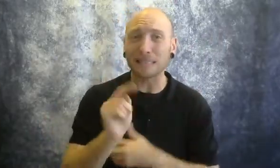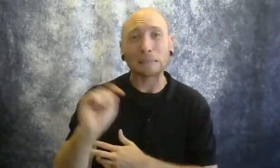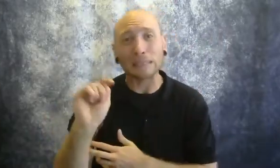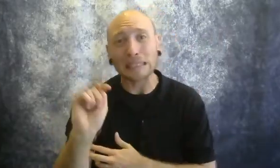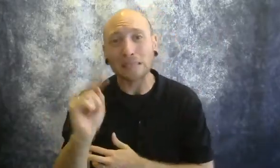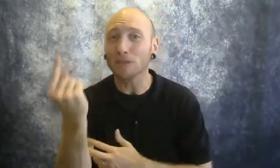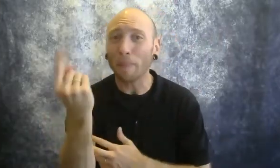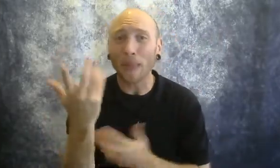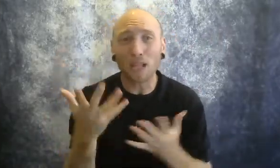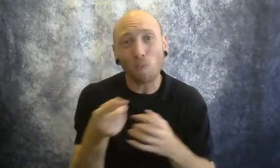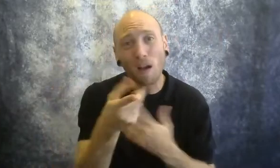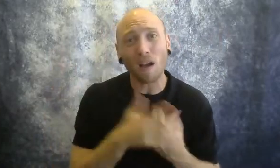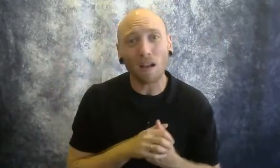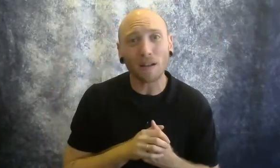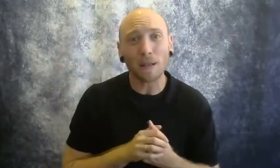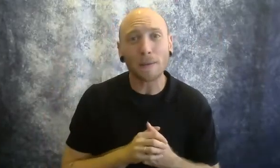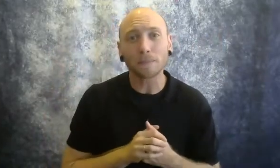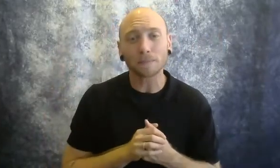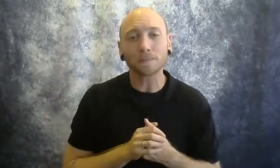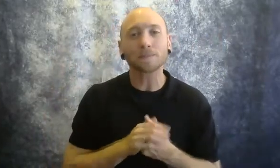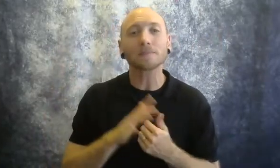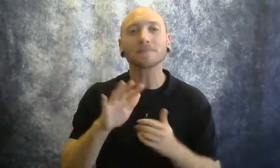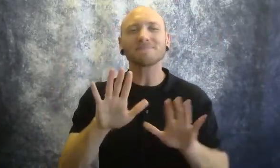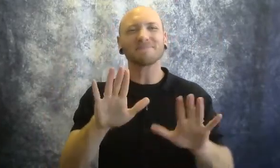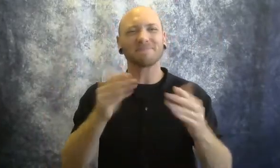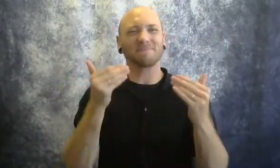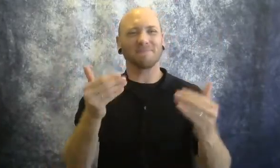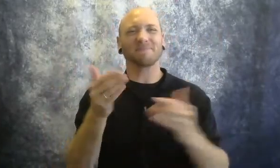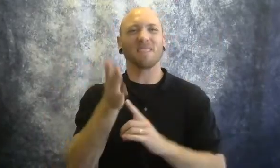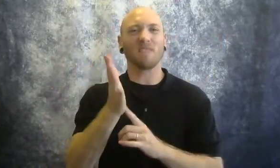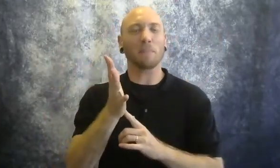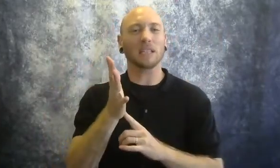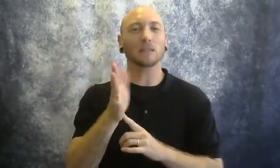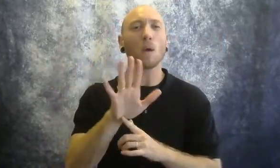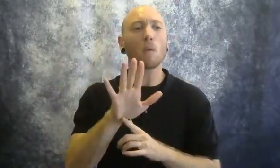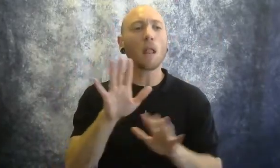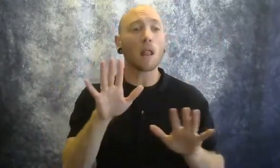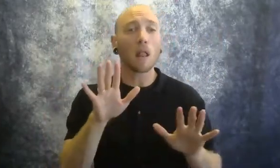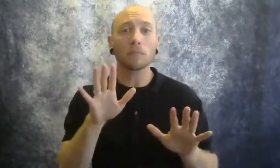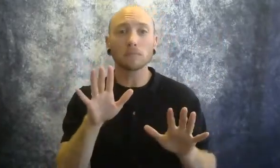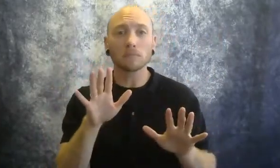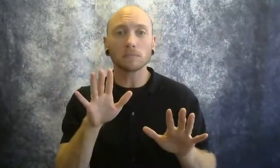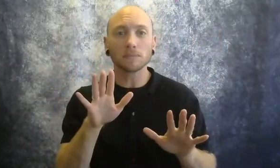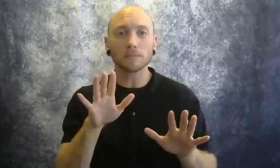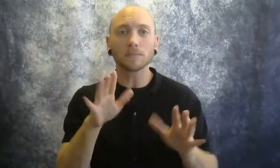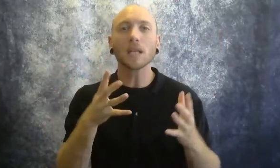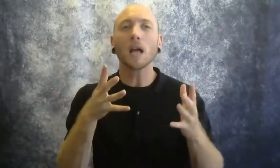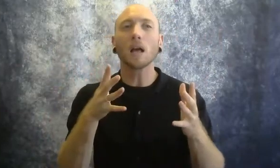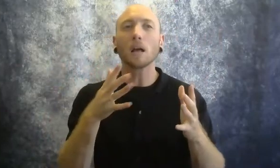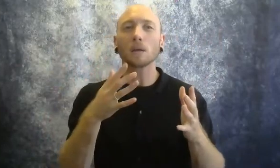you guys want a 5-minute break, to go pee or something? Or you want one? Let's take 5. Or how